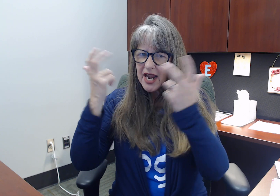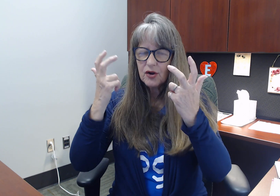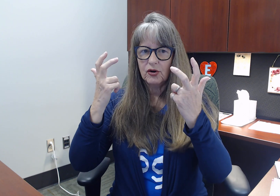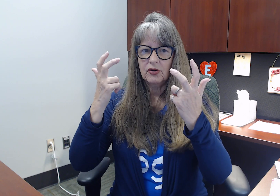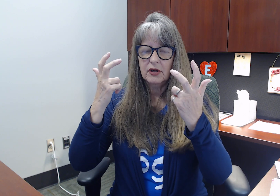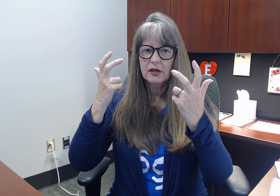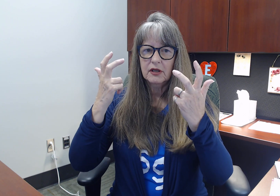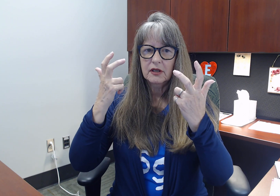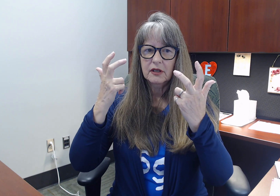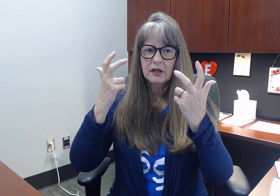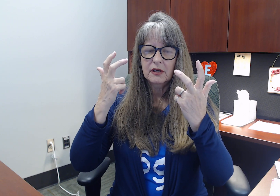angered